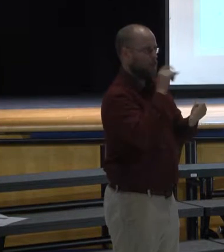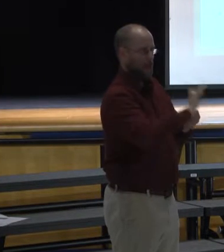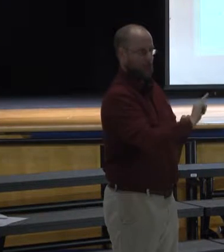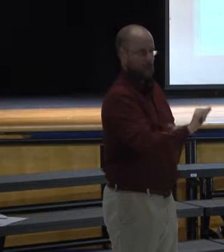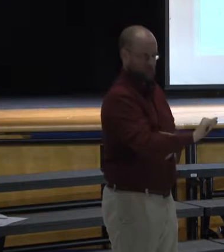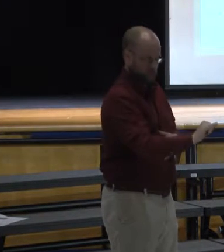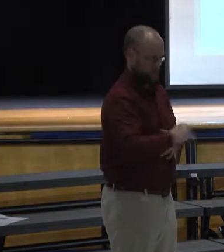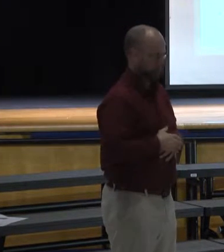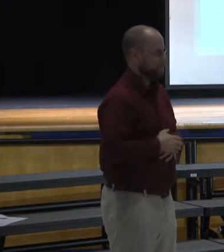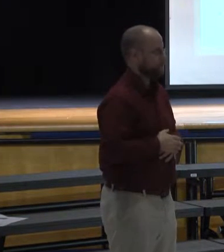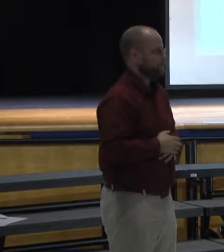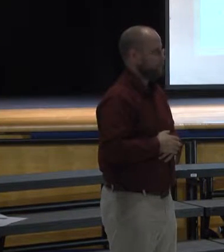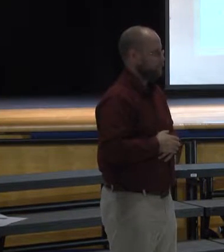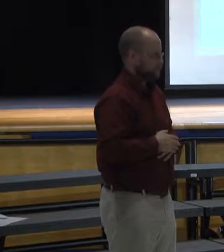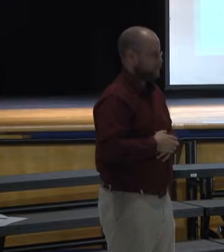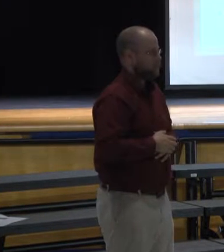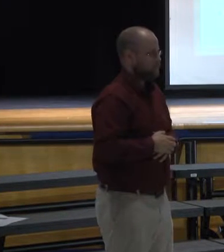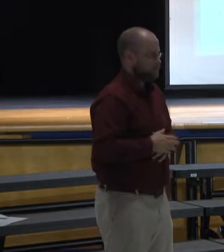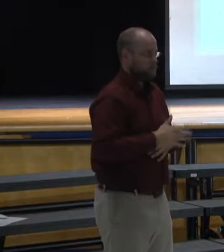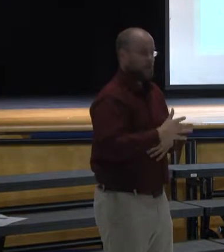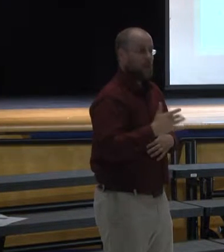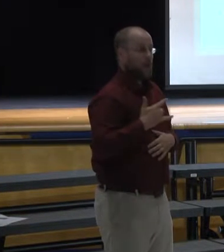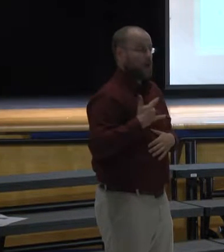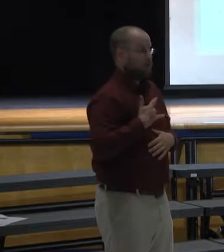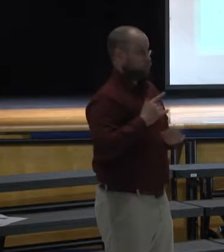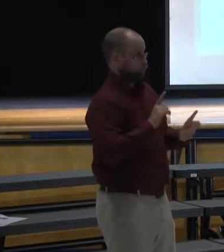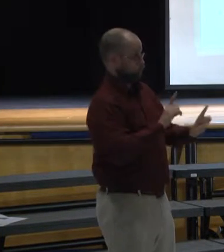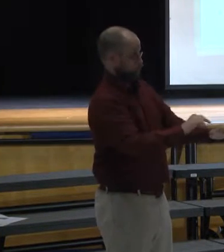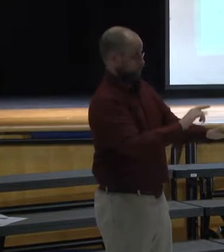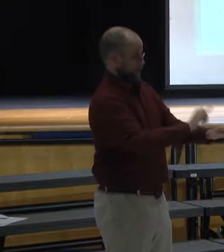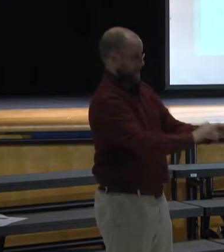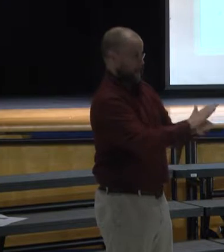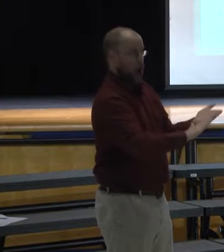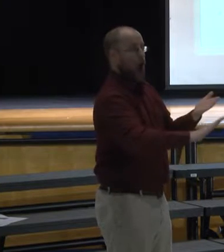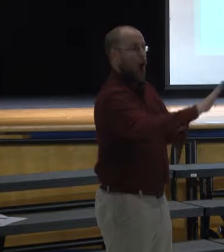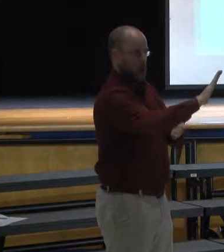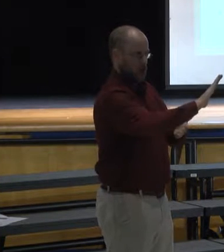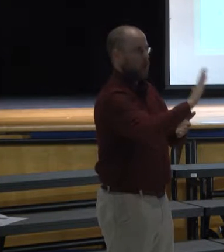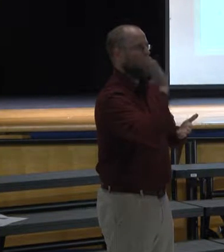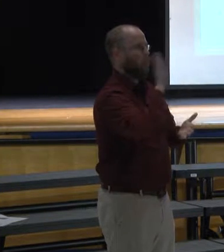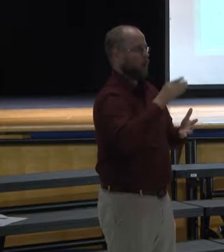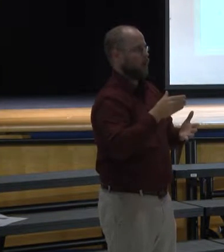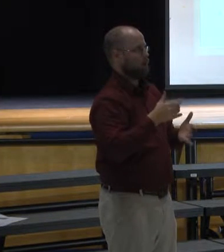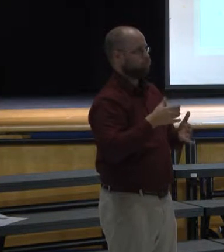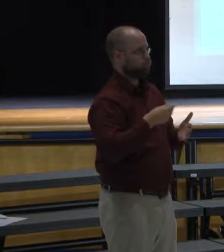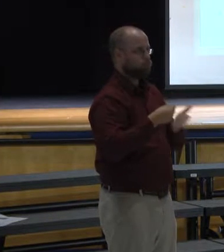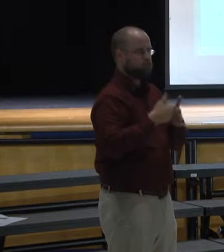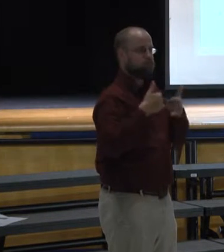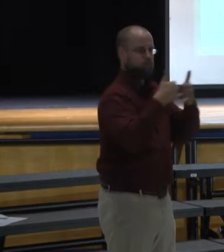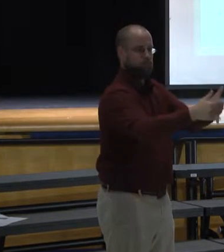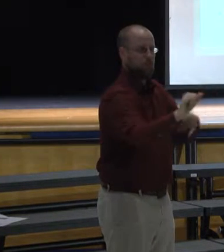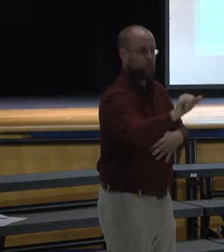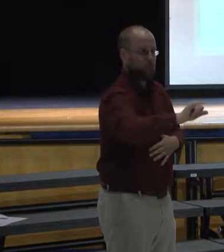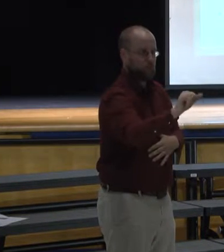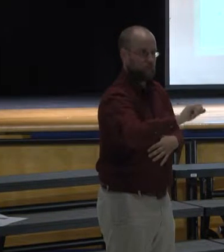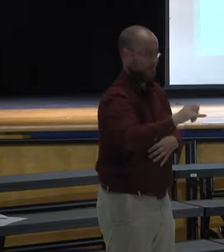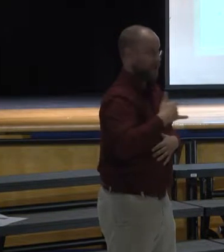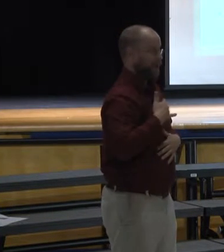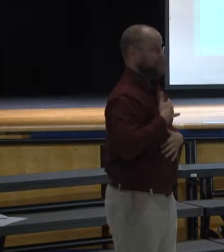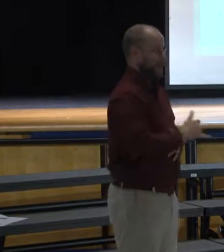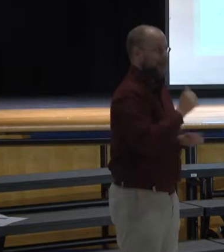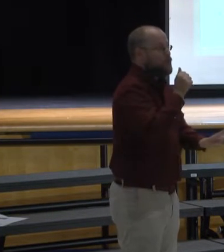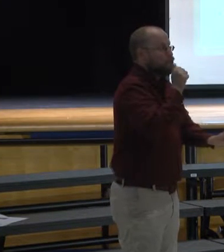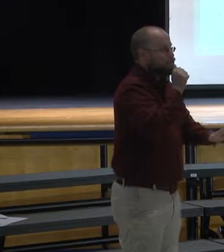The college you attend typically can offer scholarships. And again, as I said at the beginning, private schools usually have